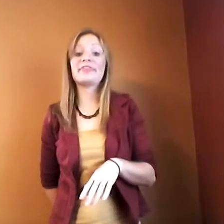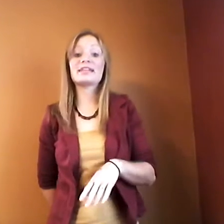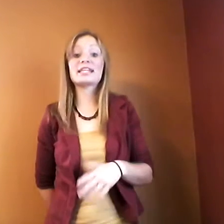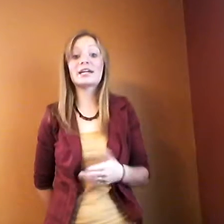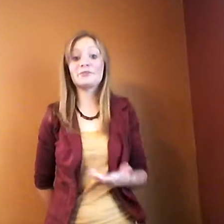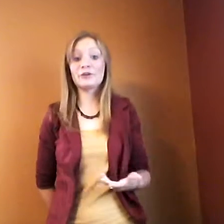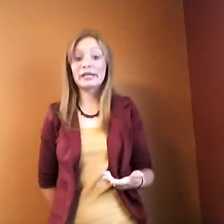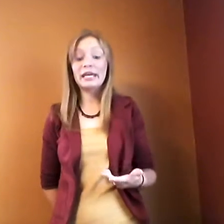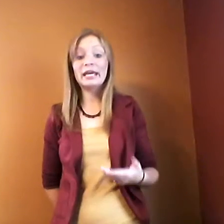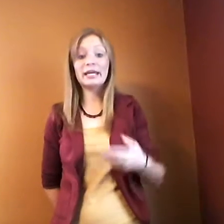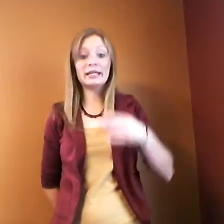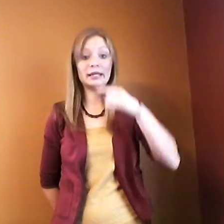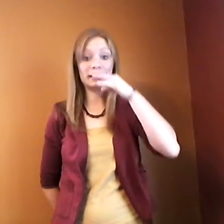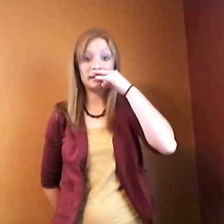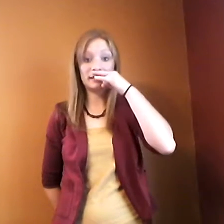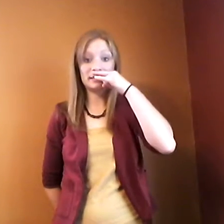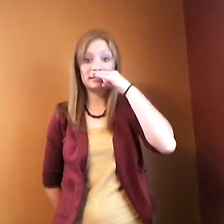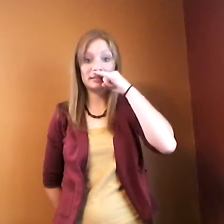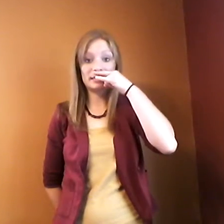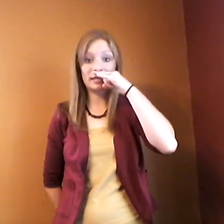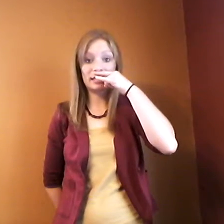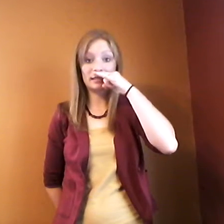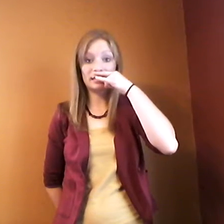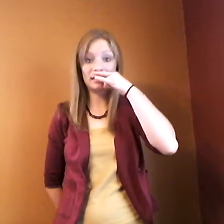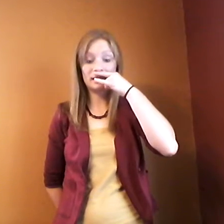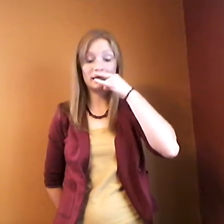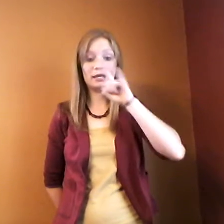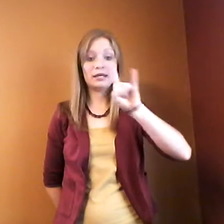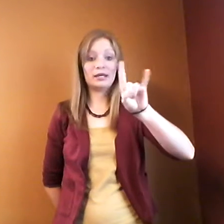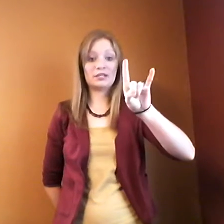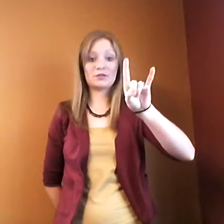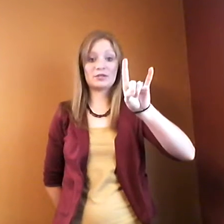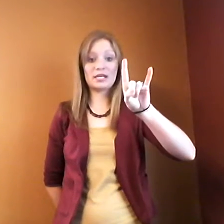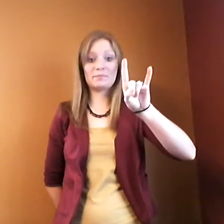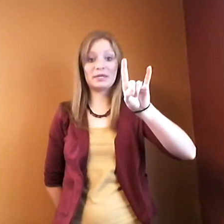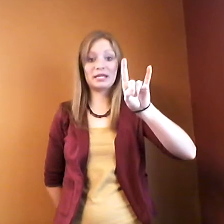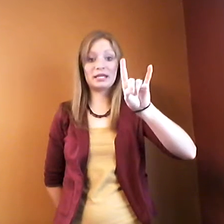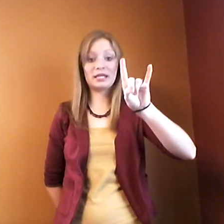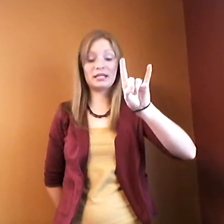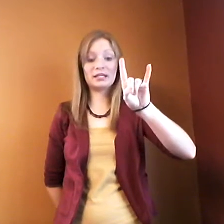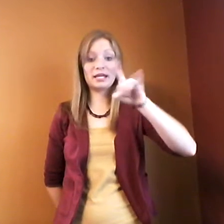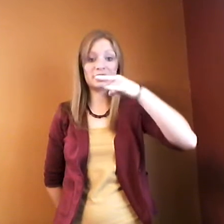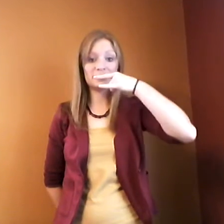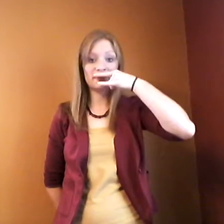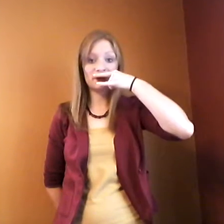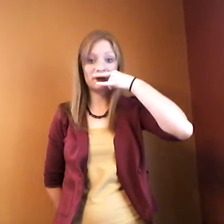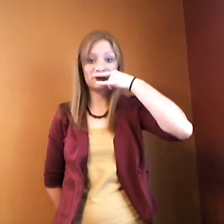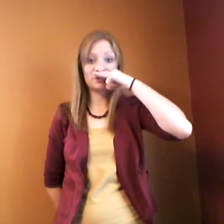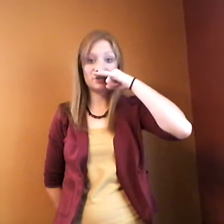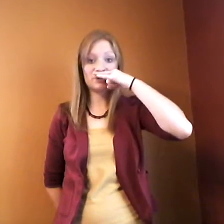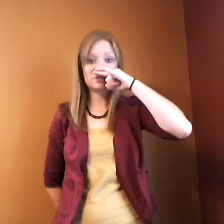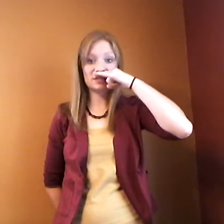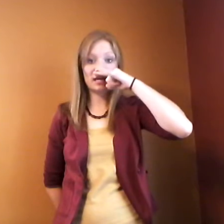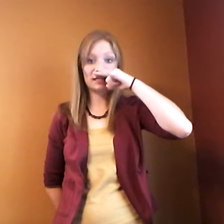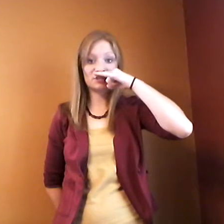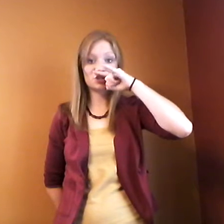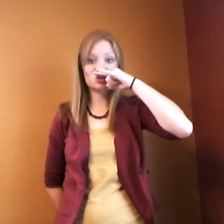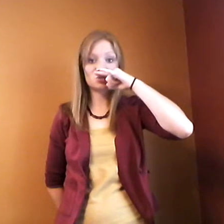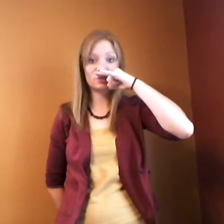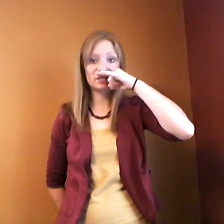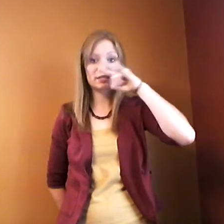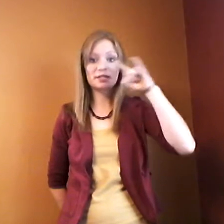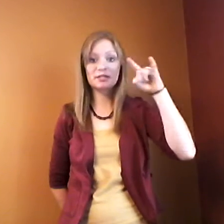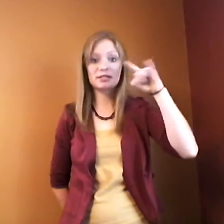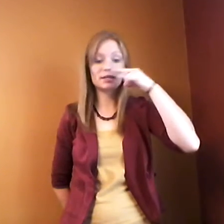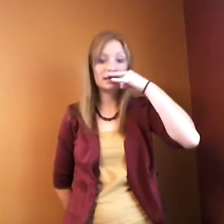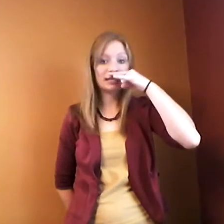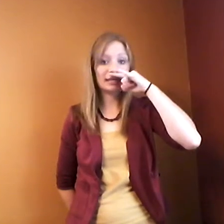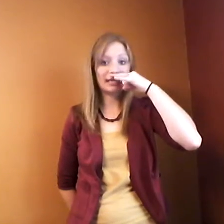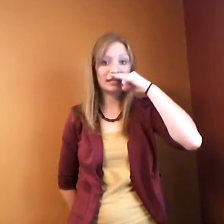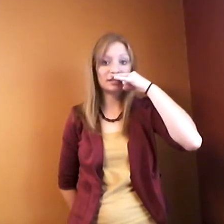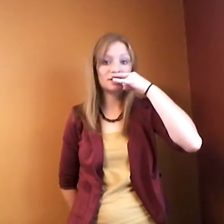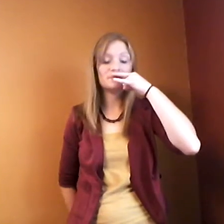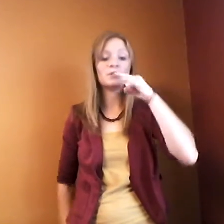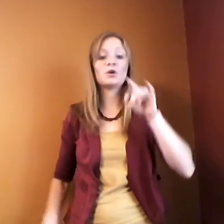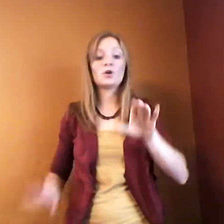sign for kid is kid. So it's that pinky and index finger on your nose, and it kind of just twists, kid,